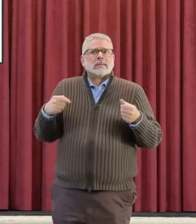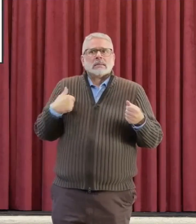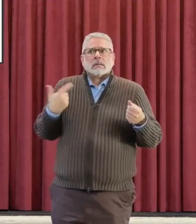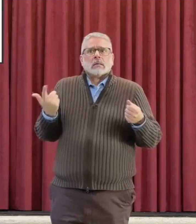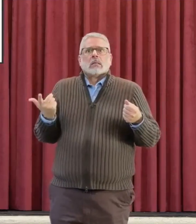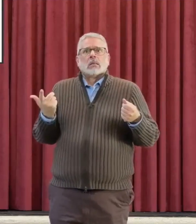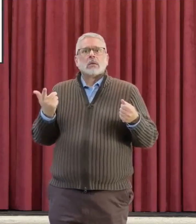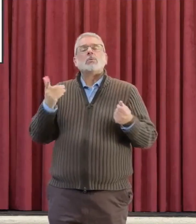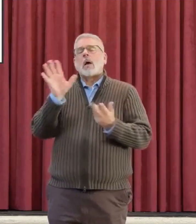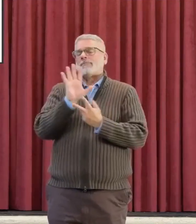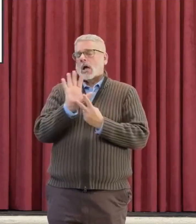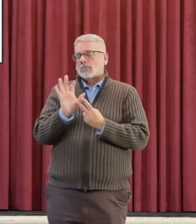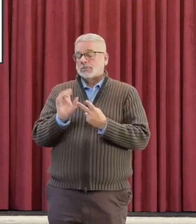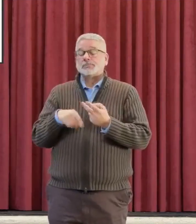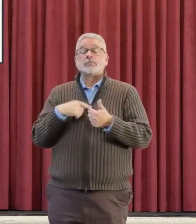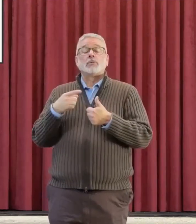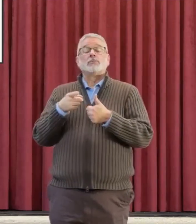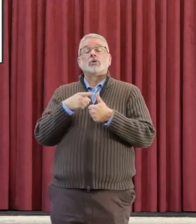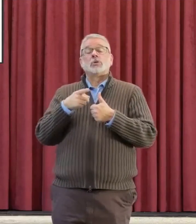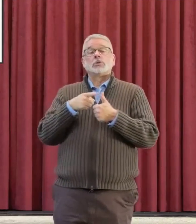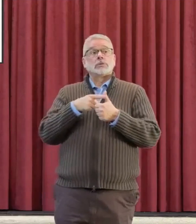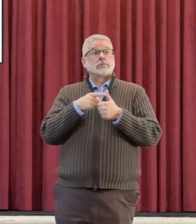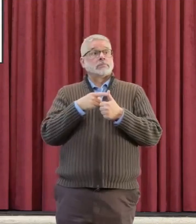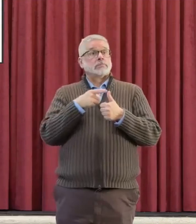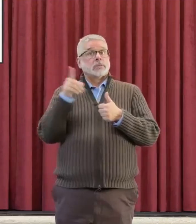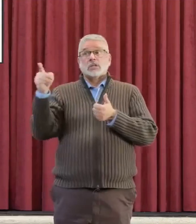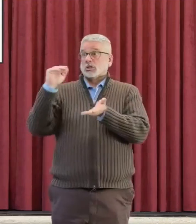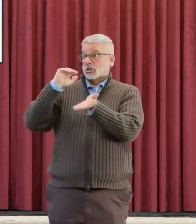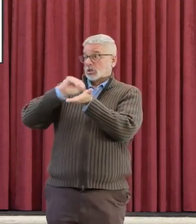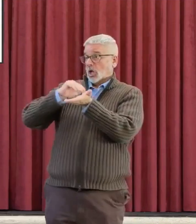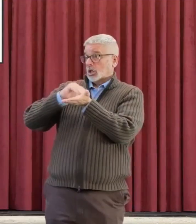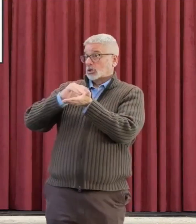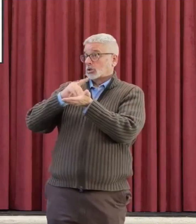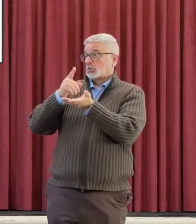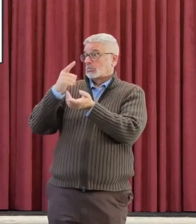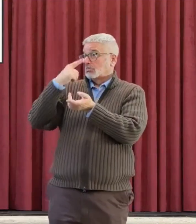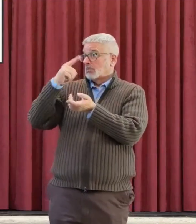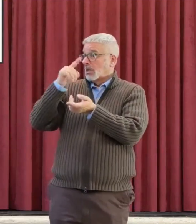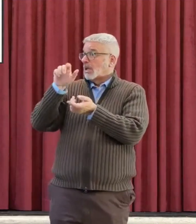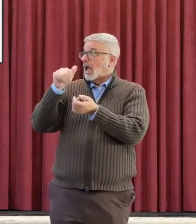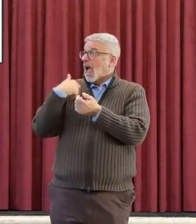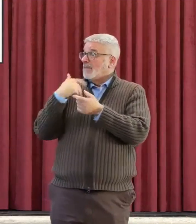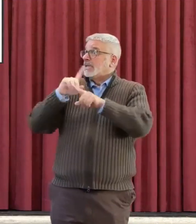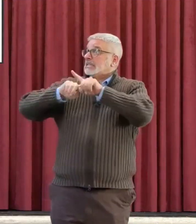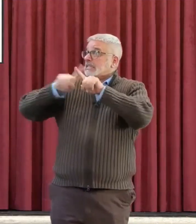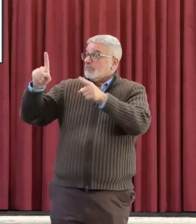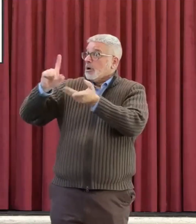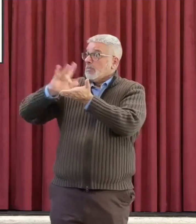you have some options. First thing is you can ask your doctor if you can switch to another